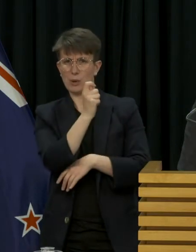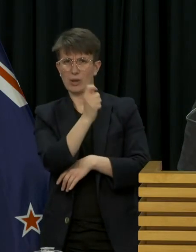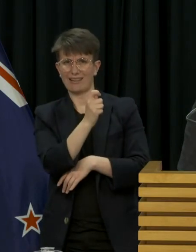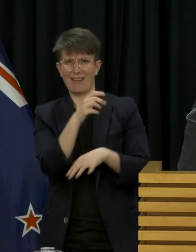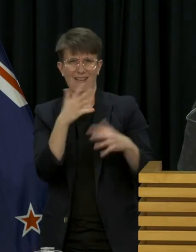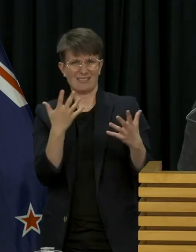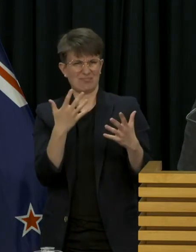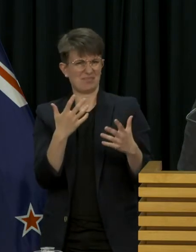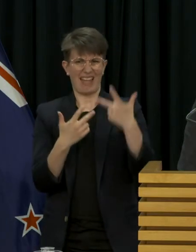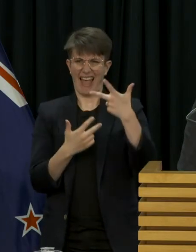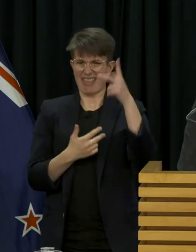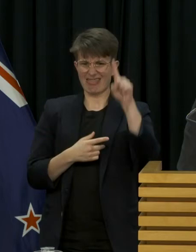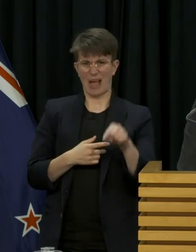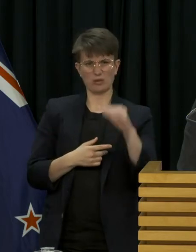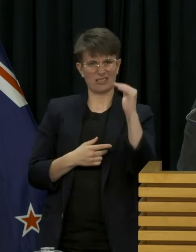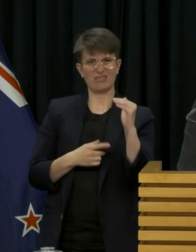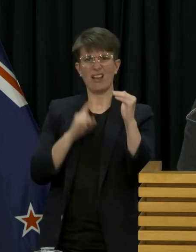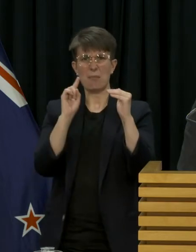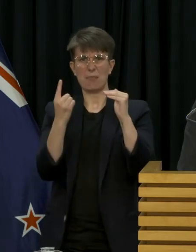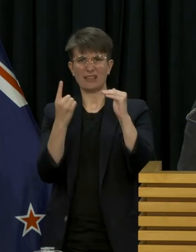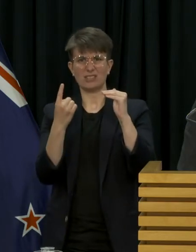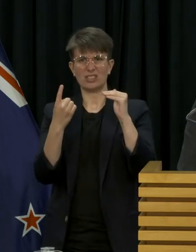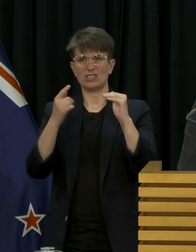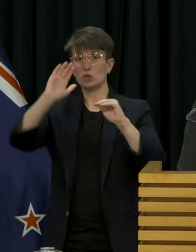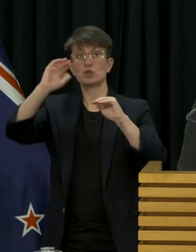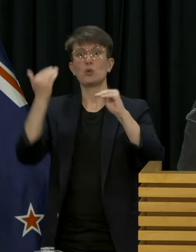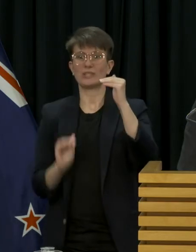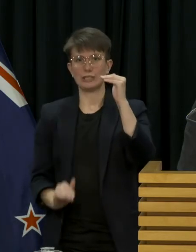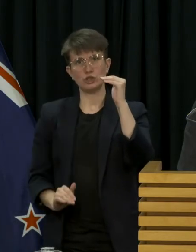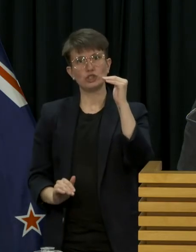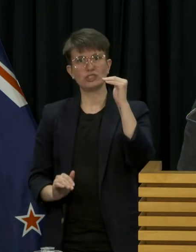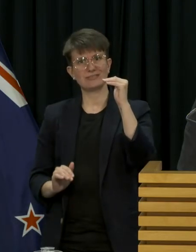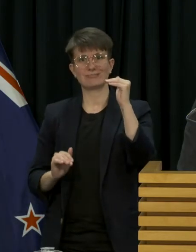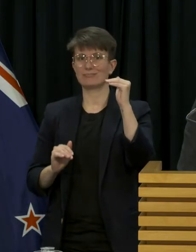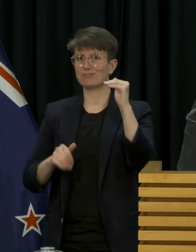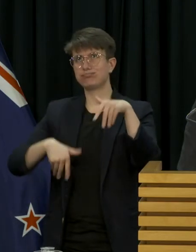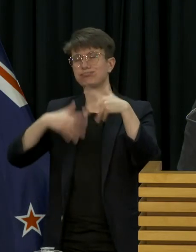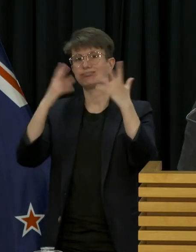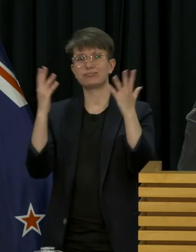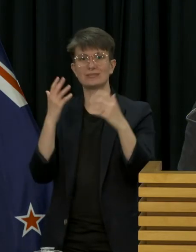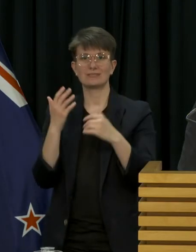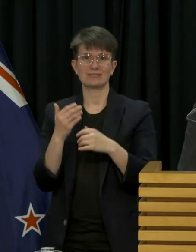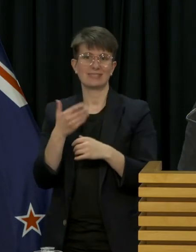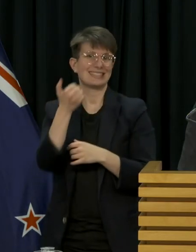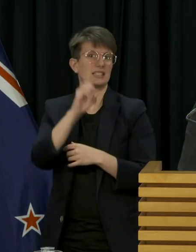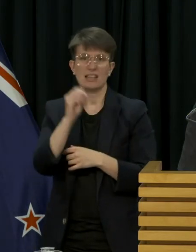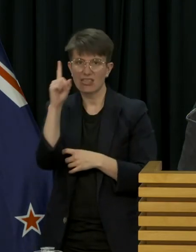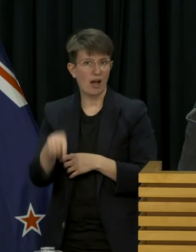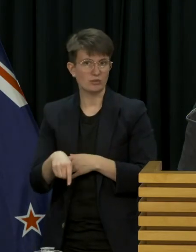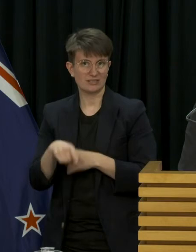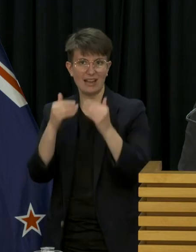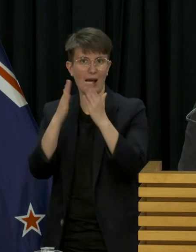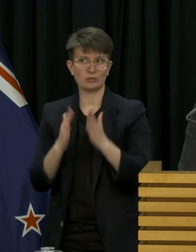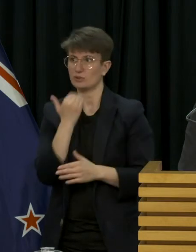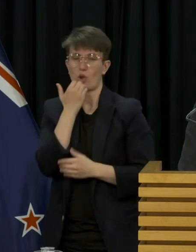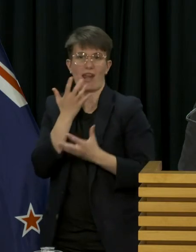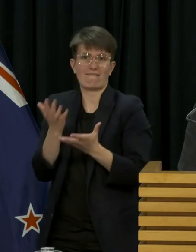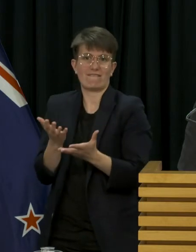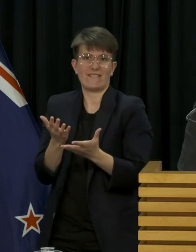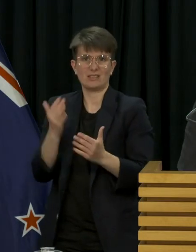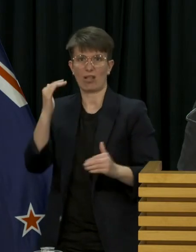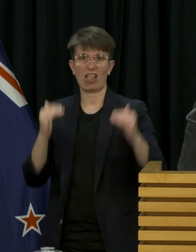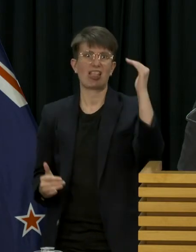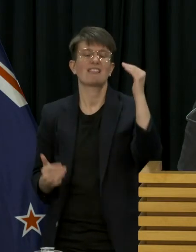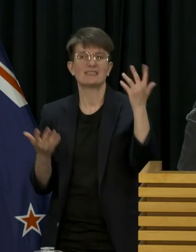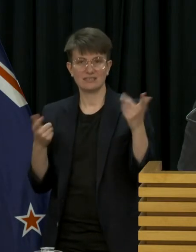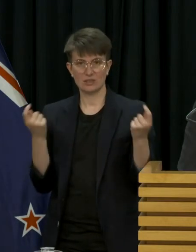well, look, actually, had we seen the last government build public housing at the rate that we currently are, we would